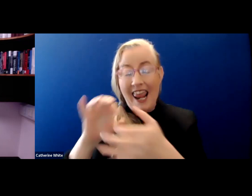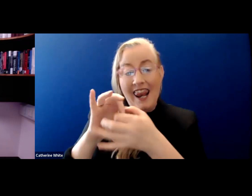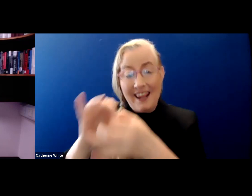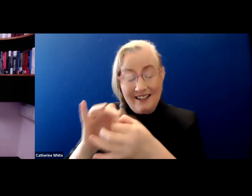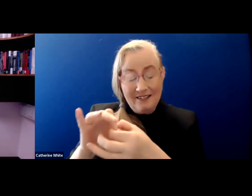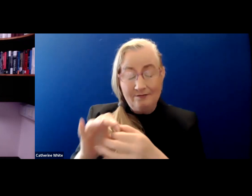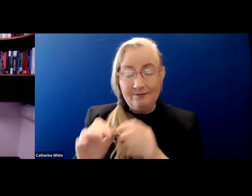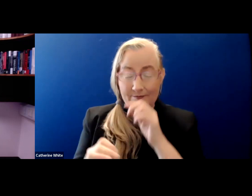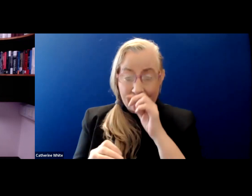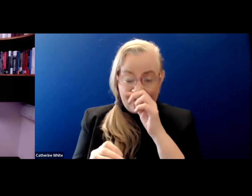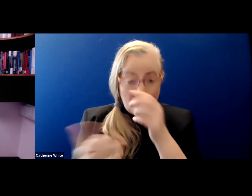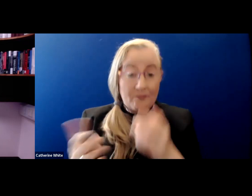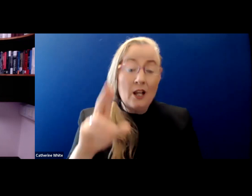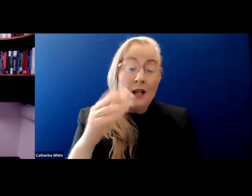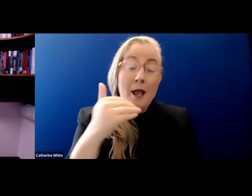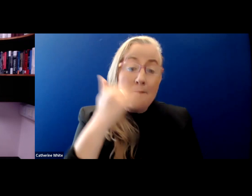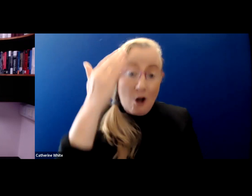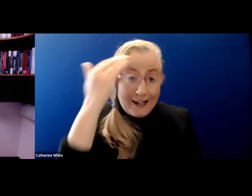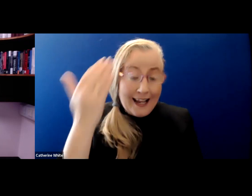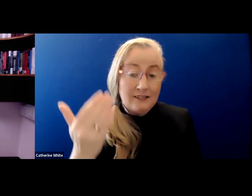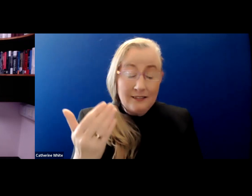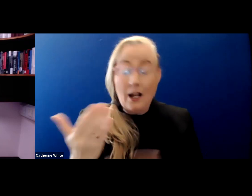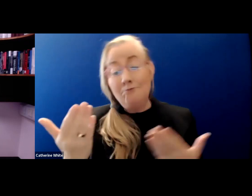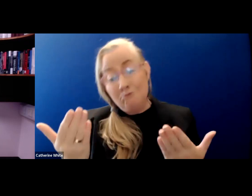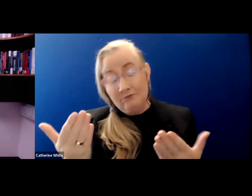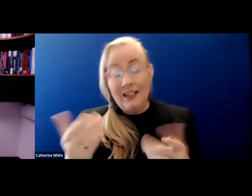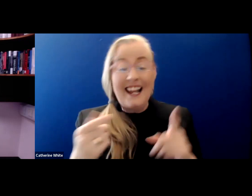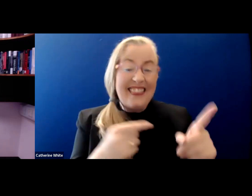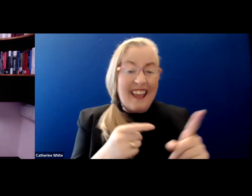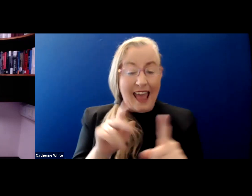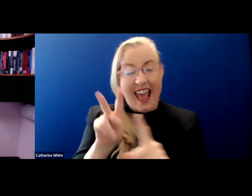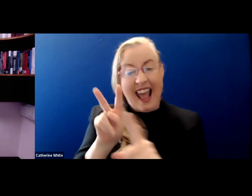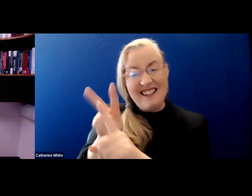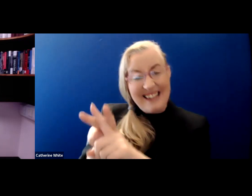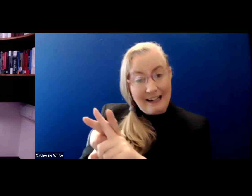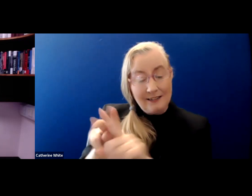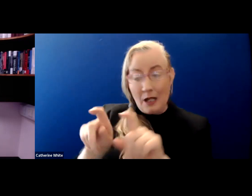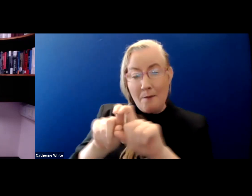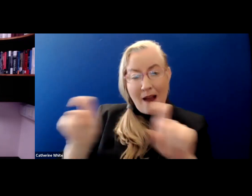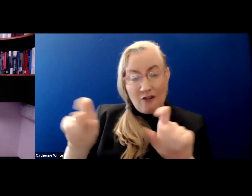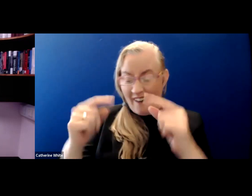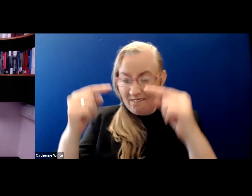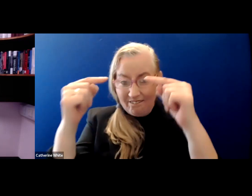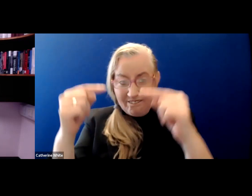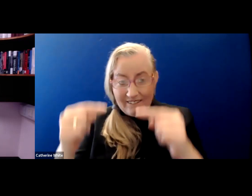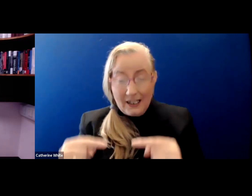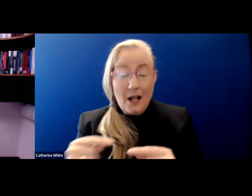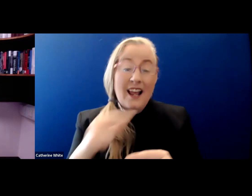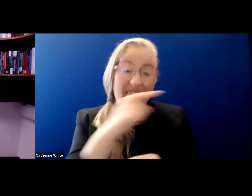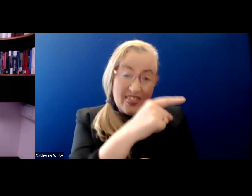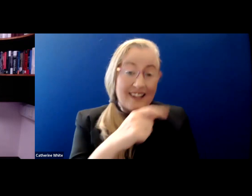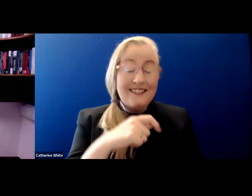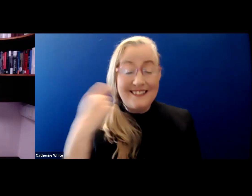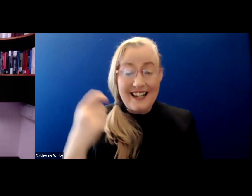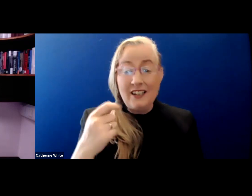legal regimes. The United States, perhaps unsurprisingly, attacked the paragraph on several fronts, including by stating that it